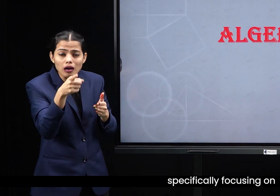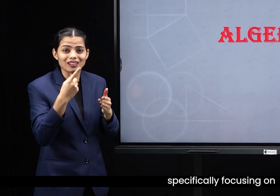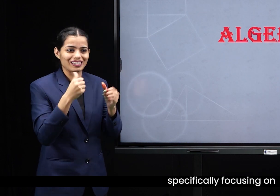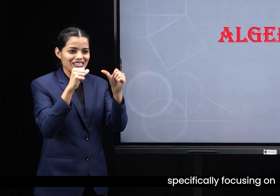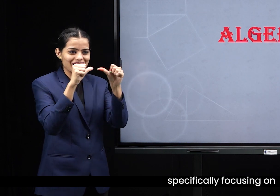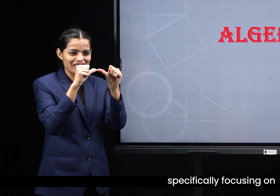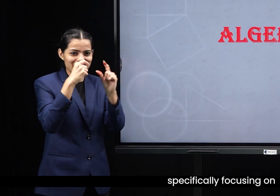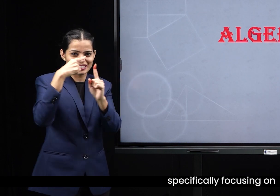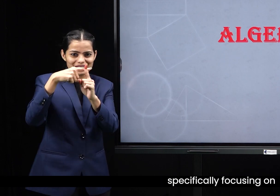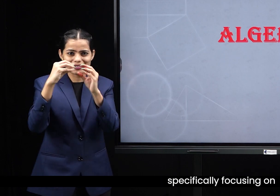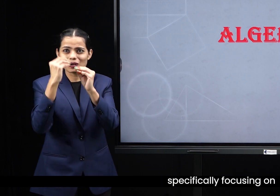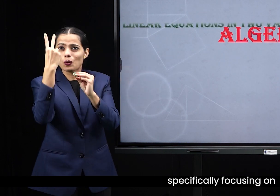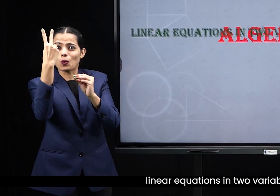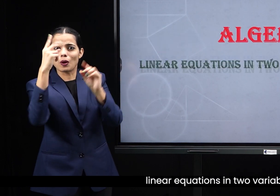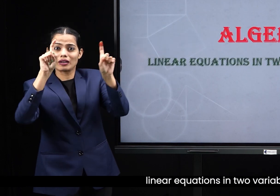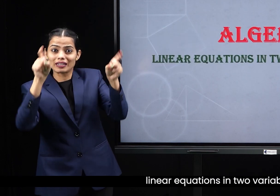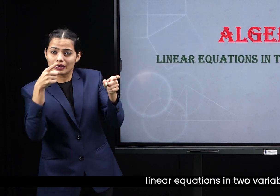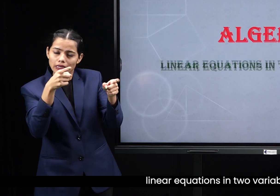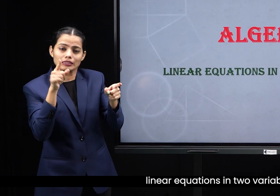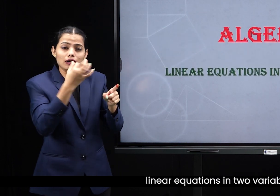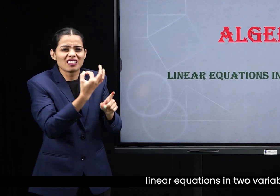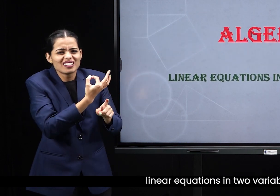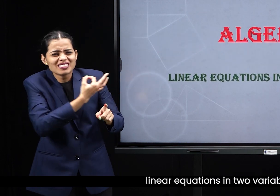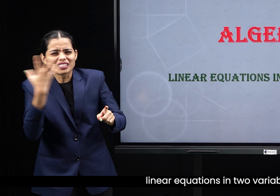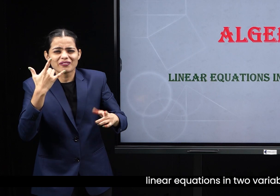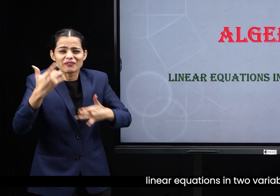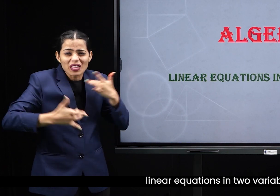specifically focusing on linear equations in two variables.